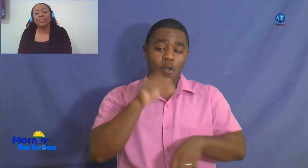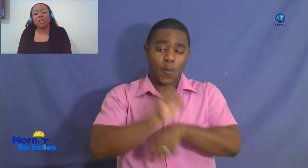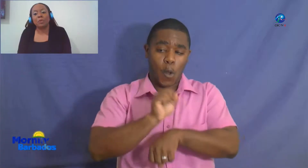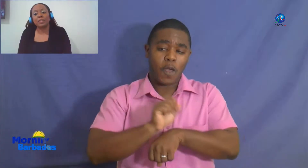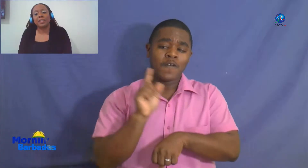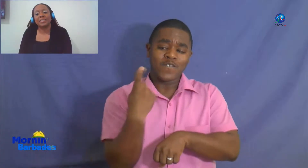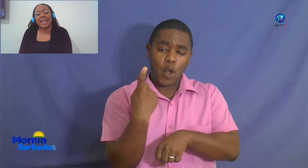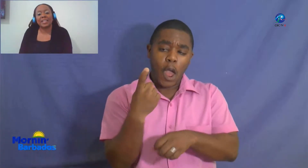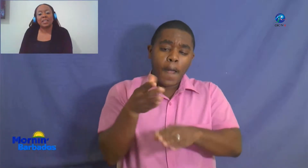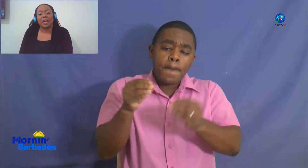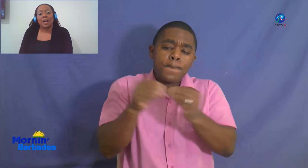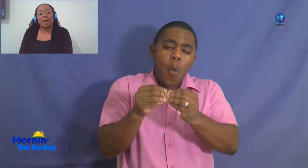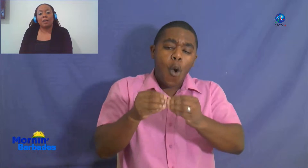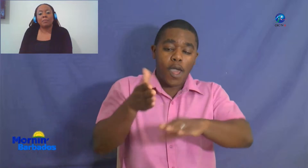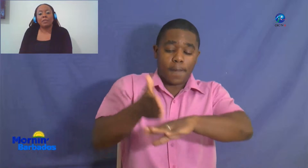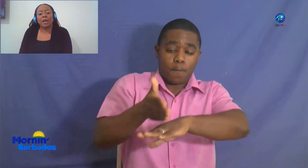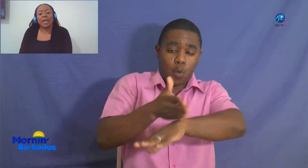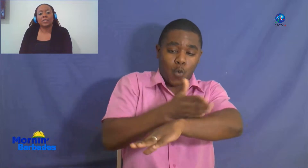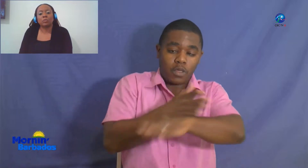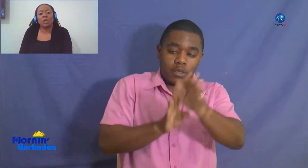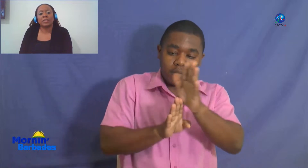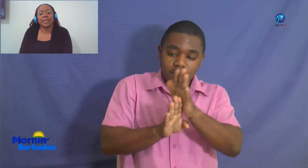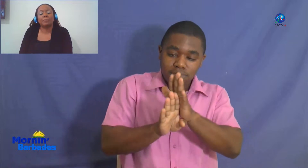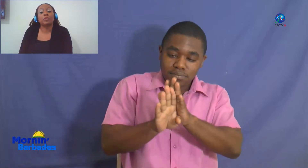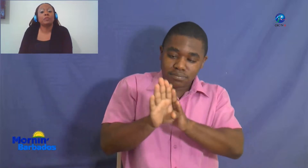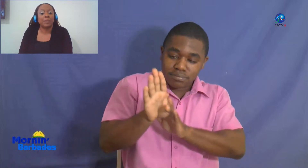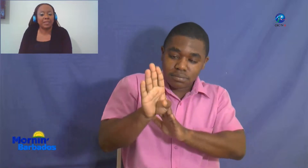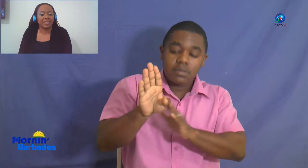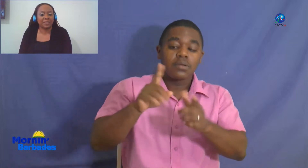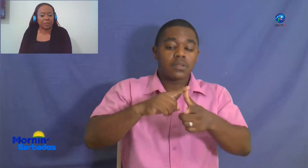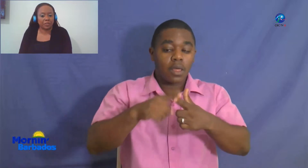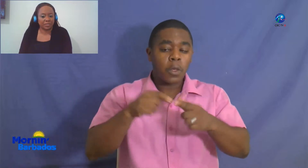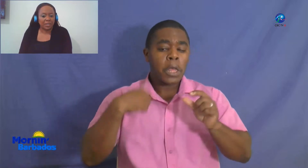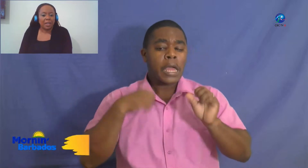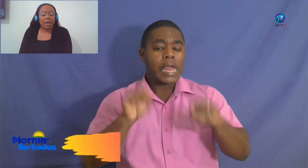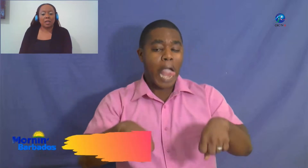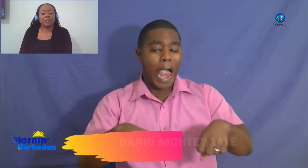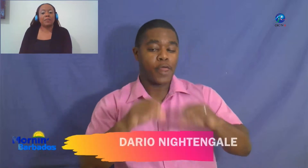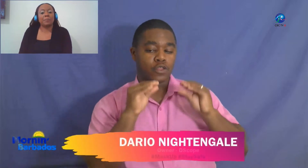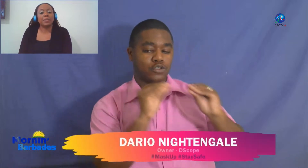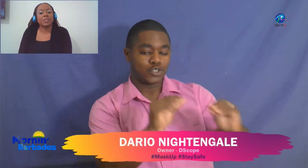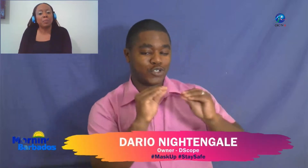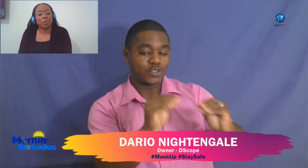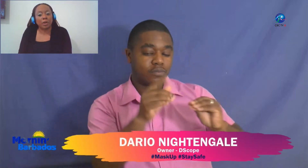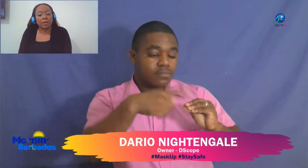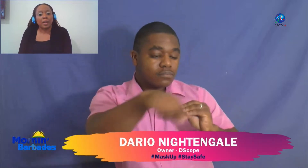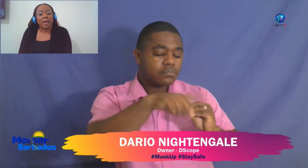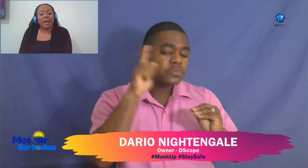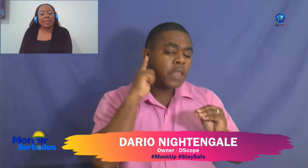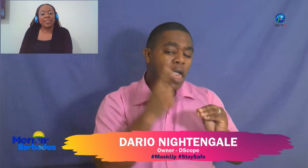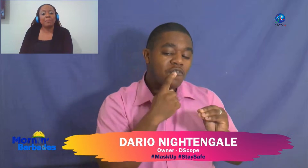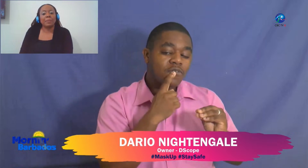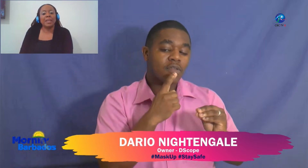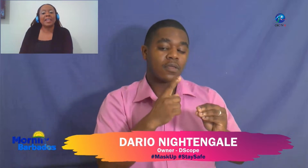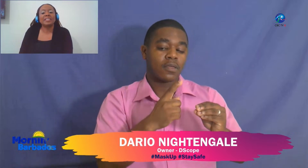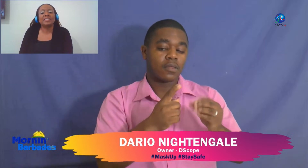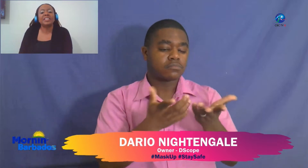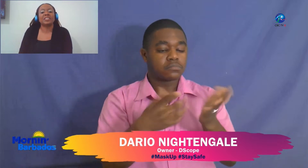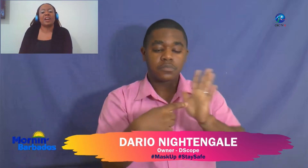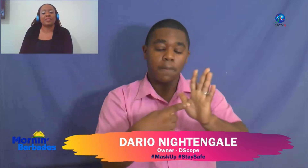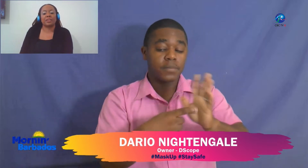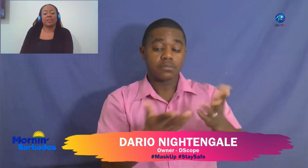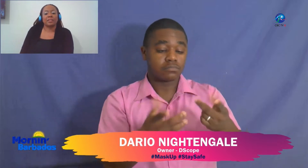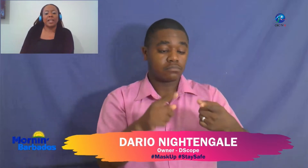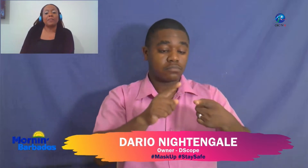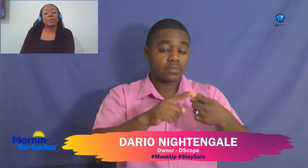I haven't thought about it as yet. I just want to improve my business first, develop it some more, and then maybe I